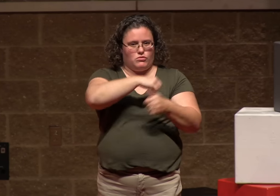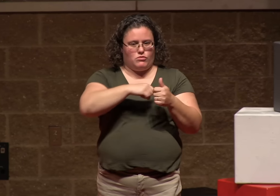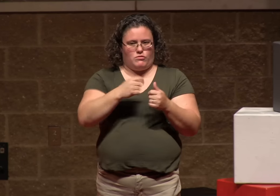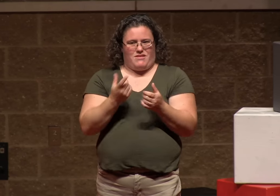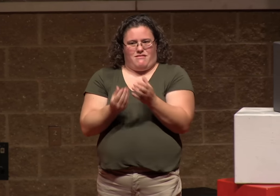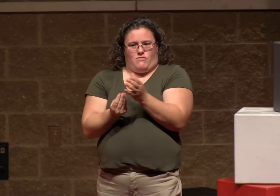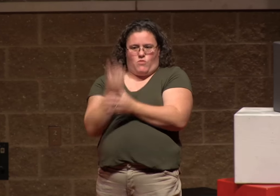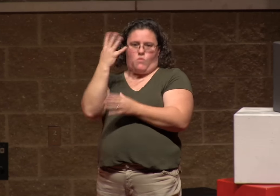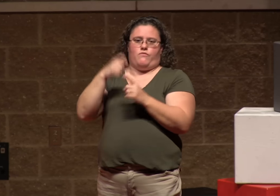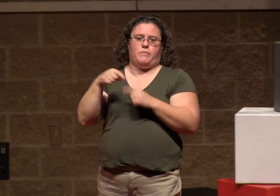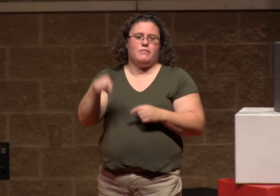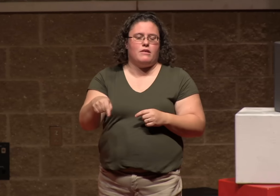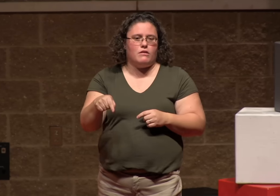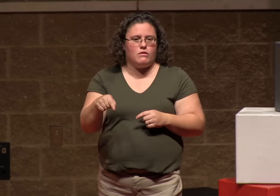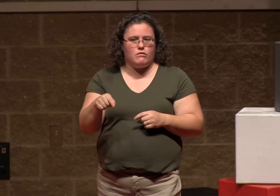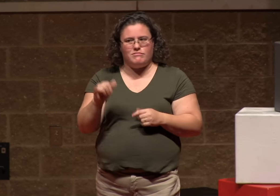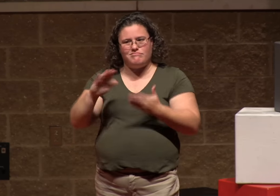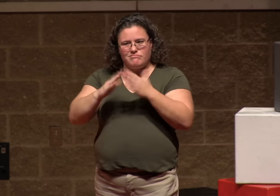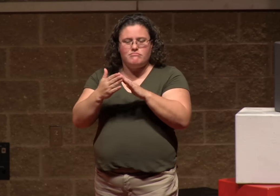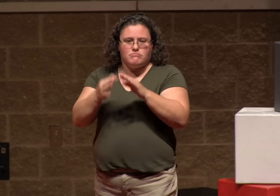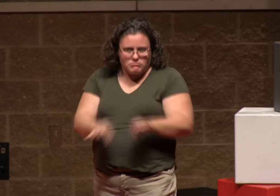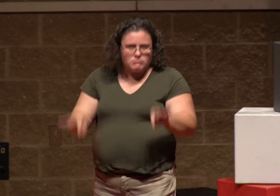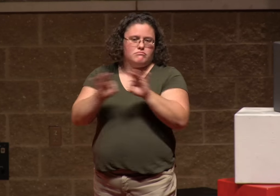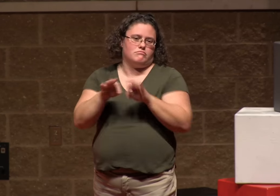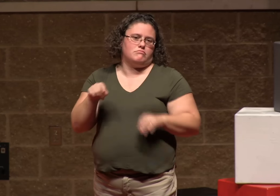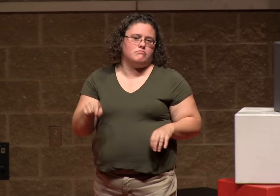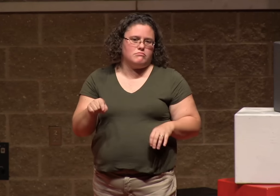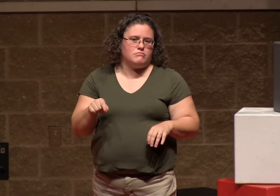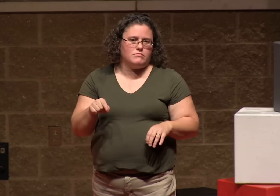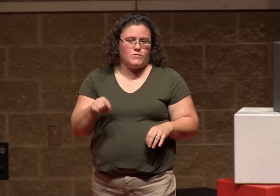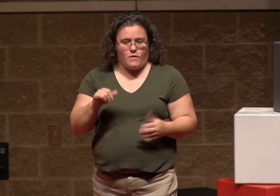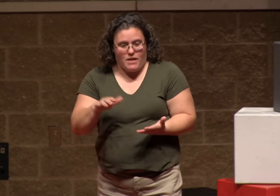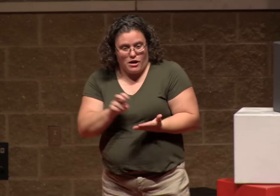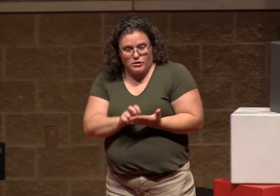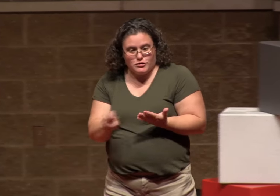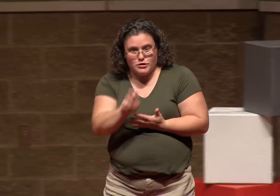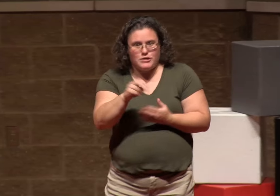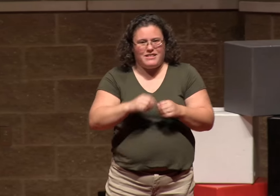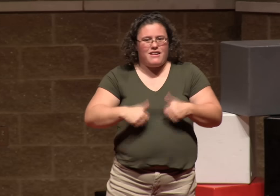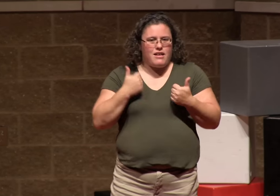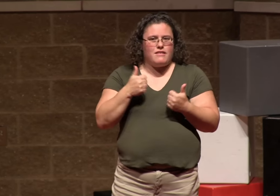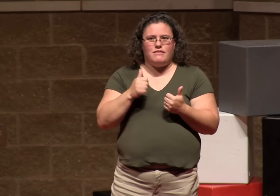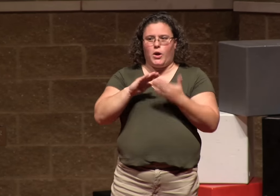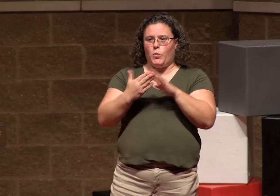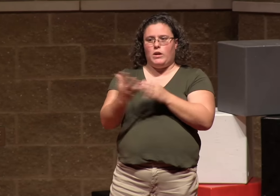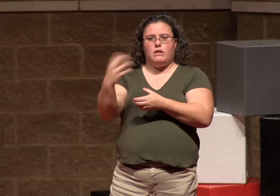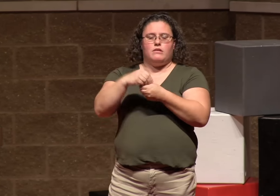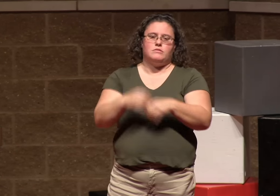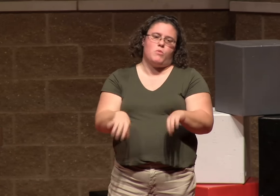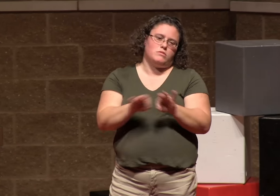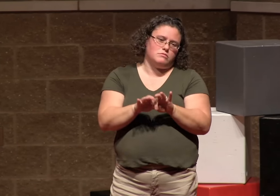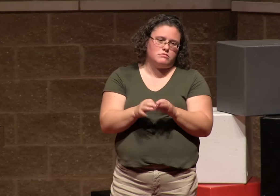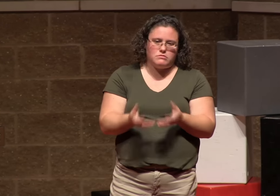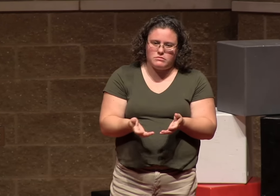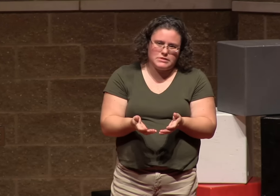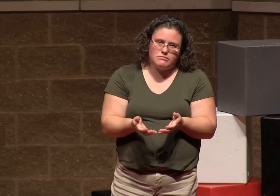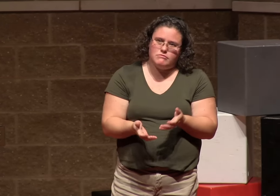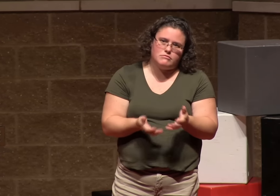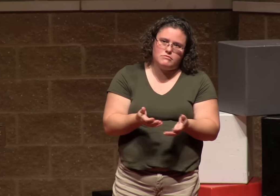socialize. And grow from there. From that. Because community is very important. I mean, our life journey and what